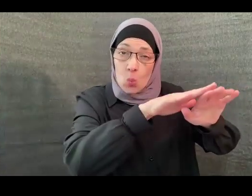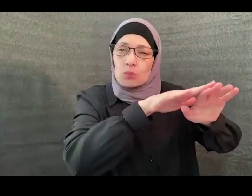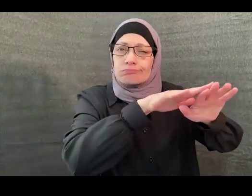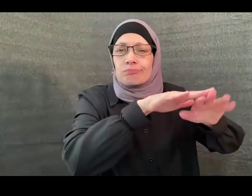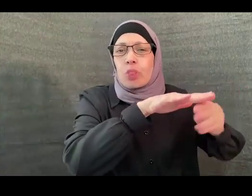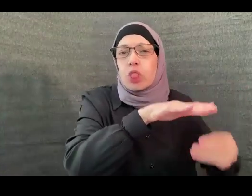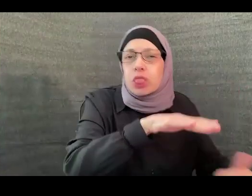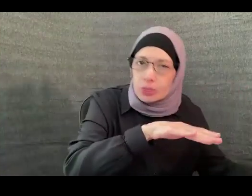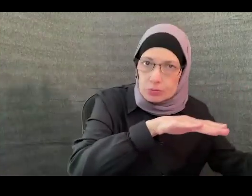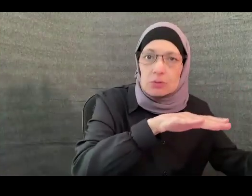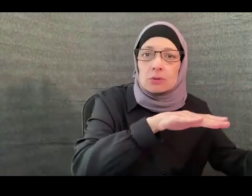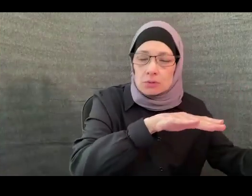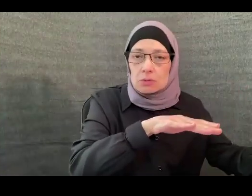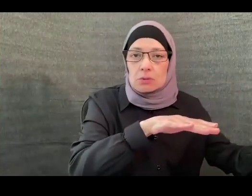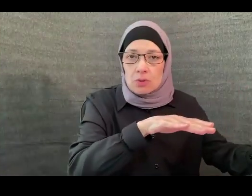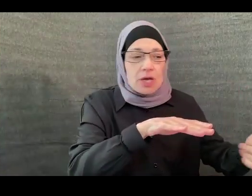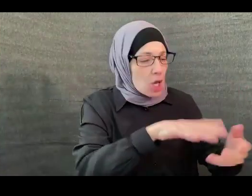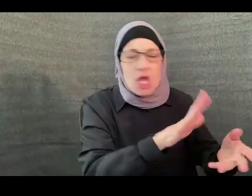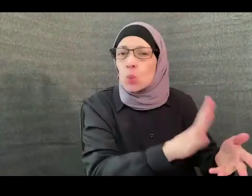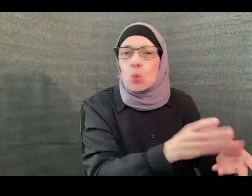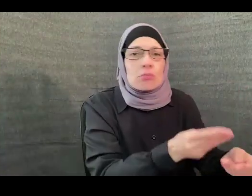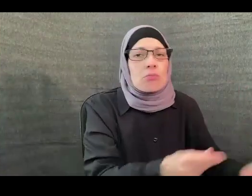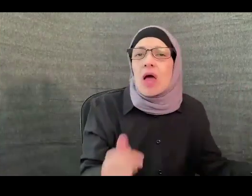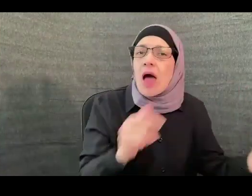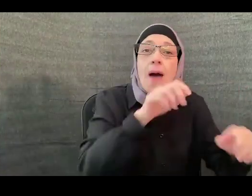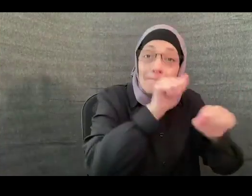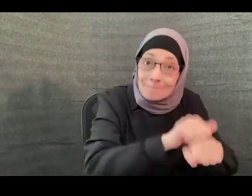rending asunder by the fear of Allah.